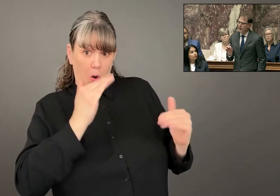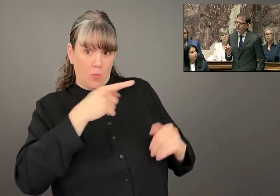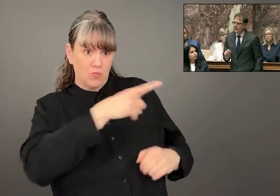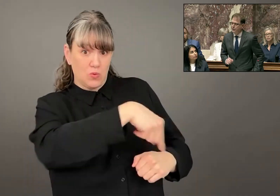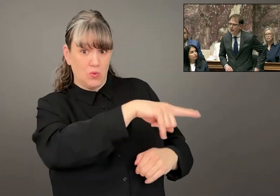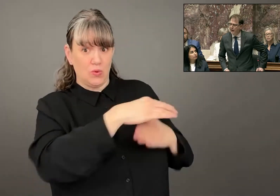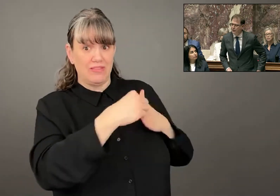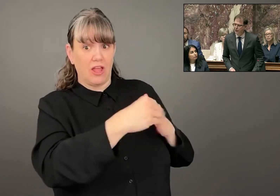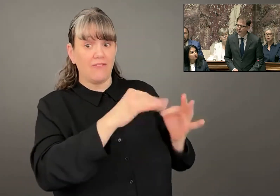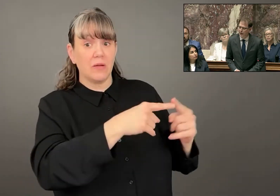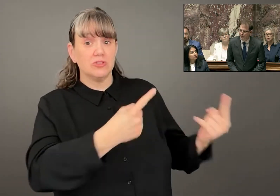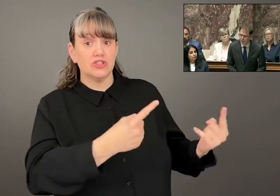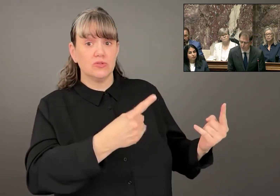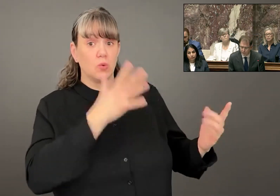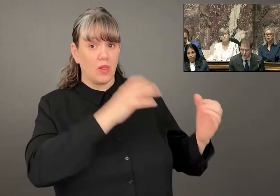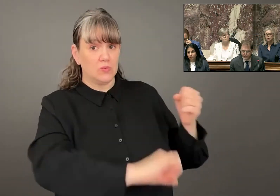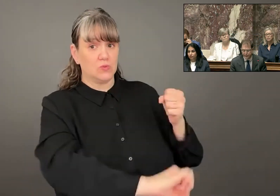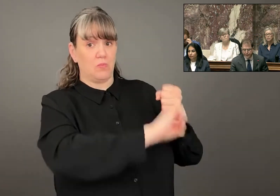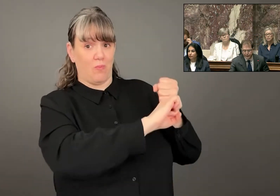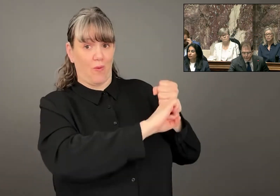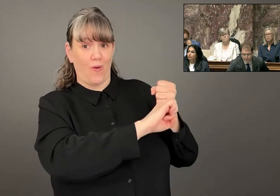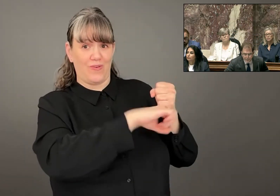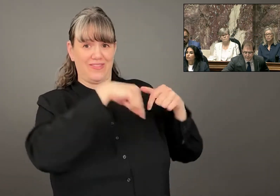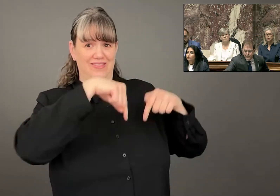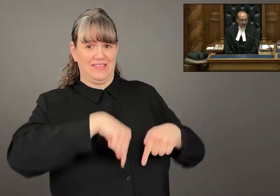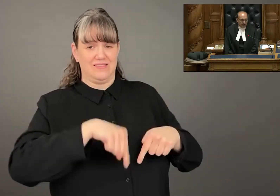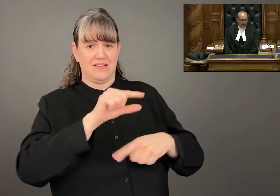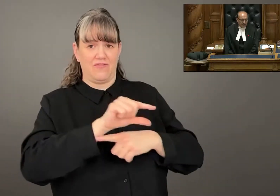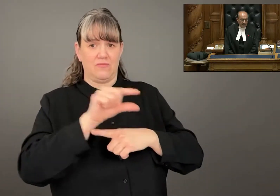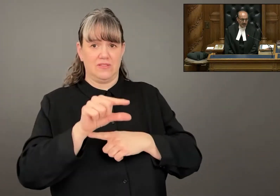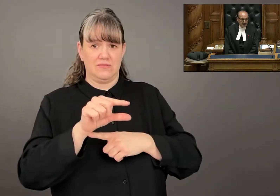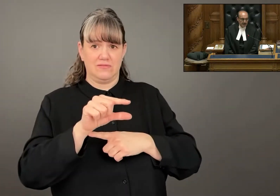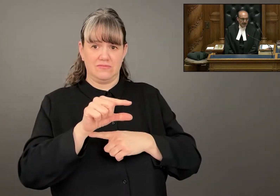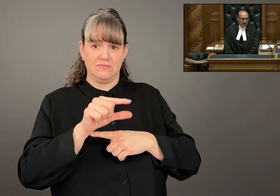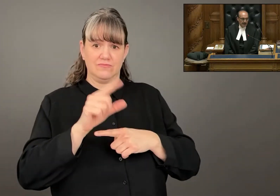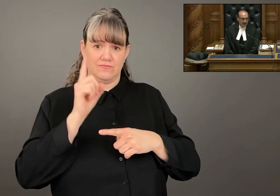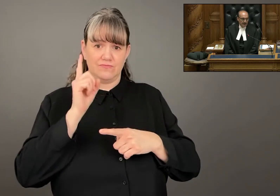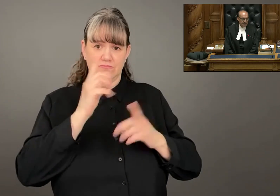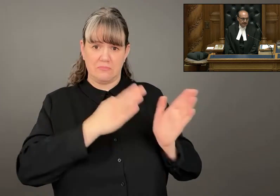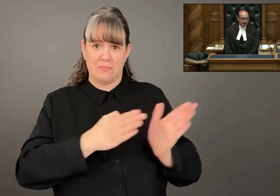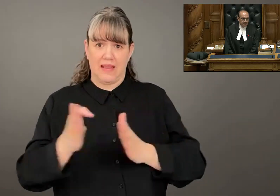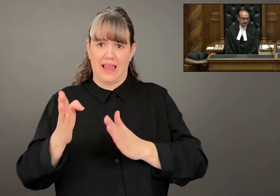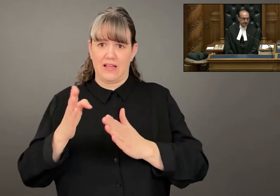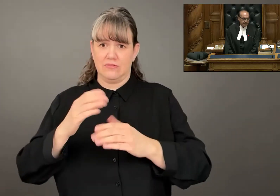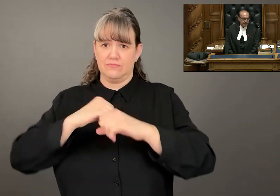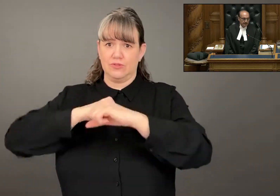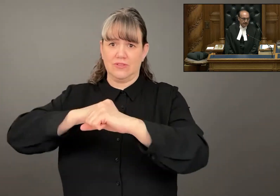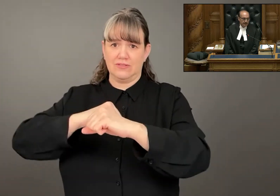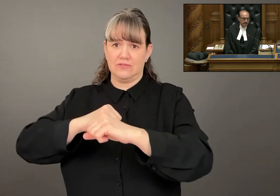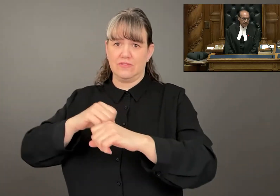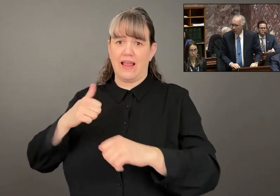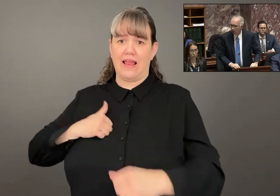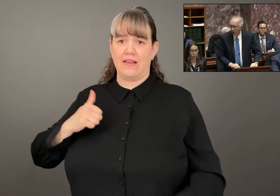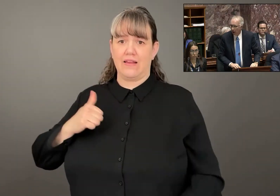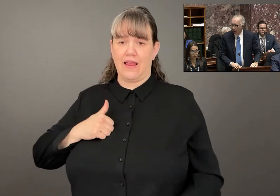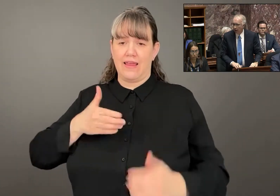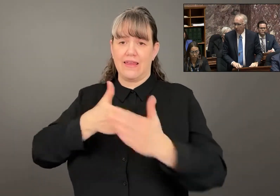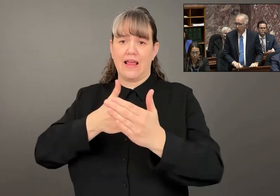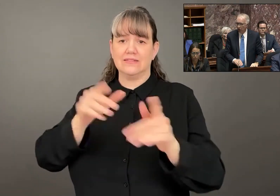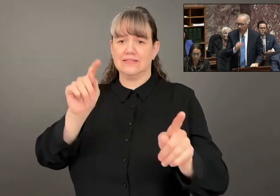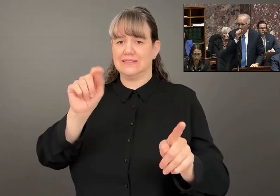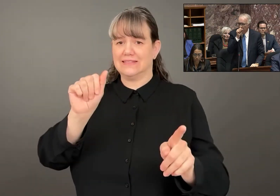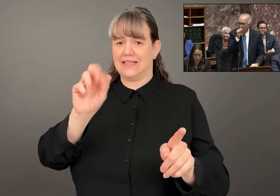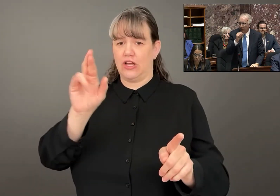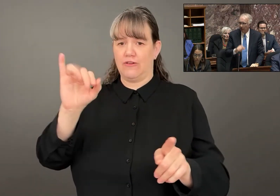British Columbians against these tariffs. Leader of the Official Opposition, supplemental. Thank you, Mr. Speaker. And I